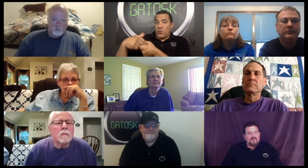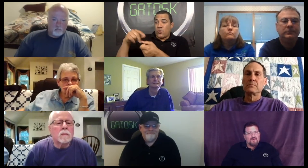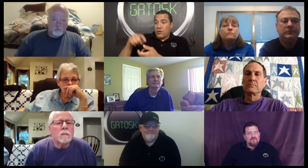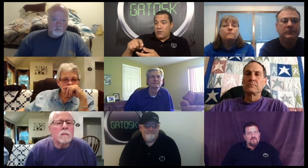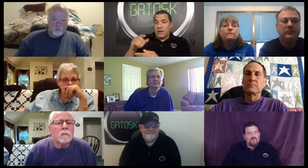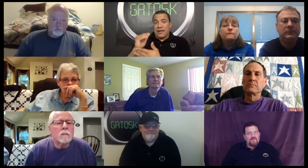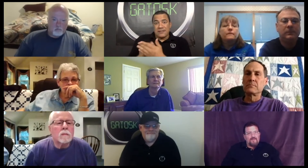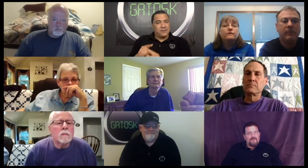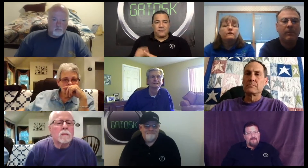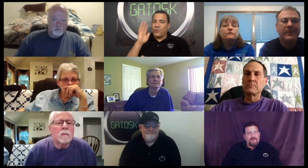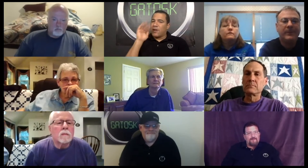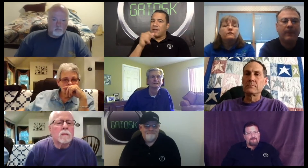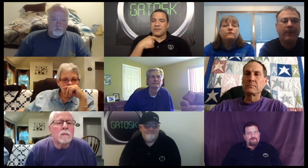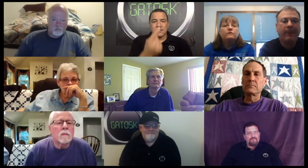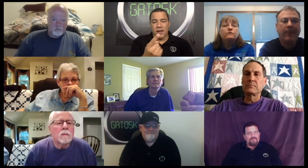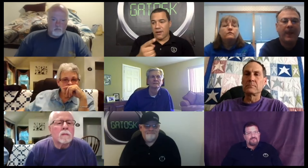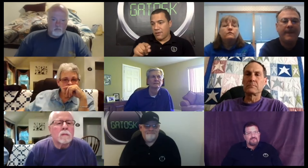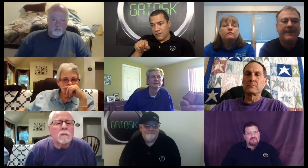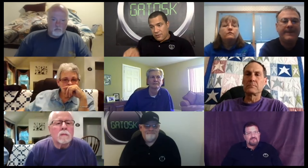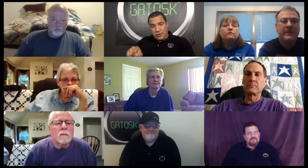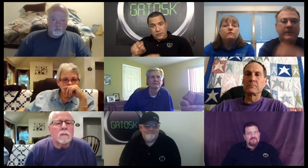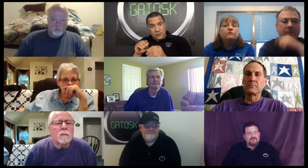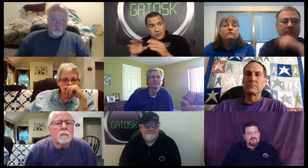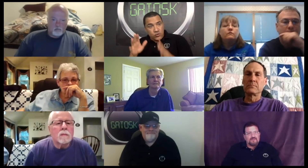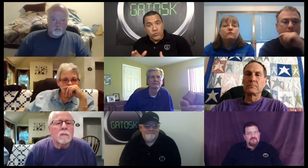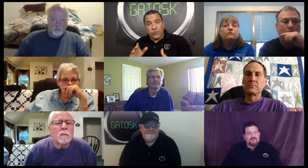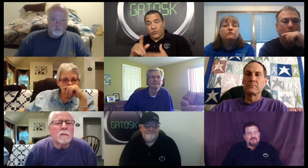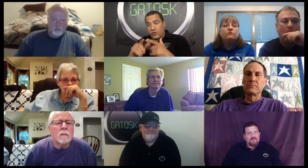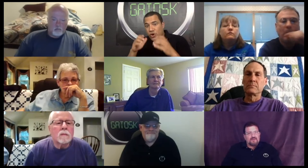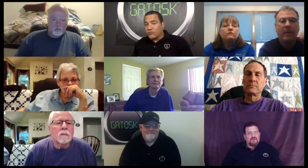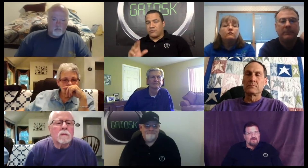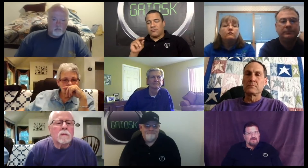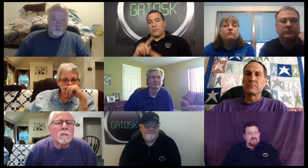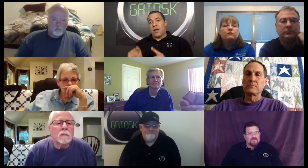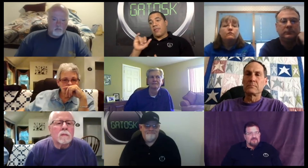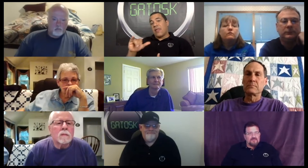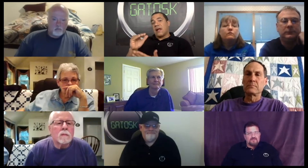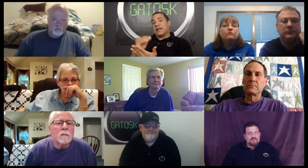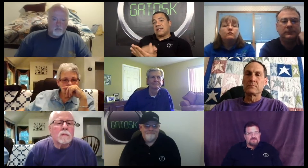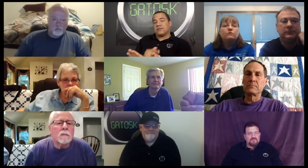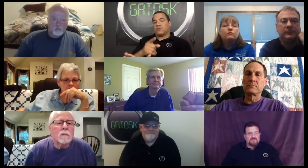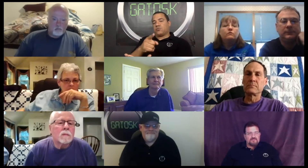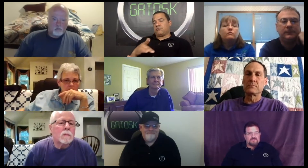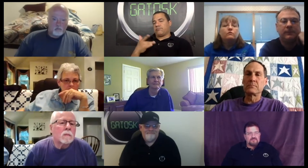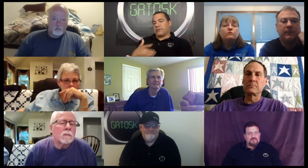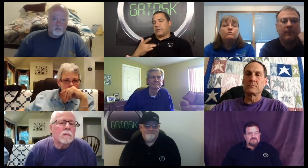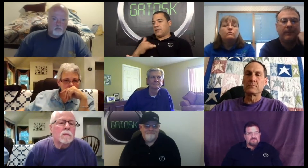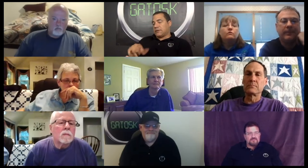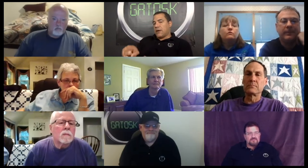who join that list, they're not going to tell you, it's not going to tell you whether they're a distributor or a customer, but that list, based